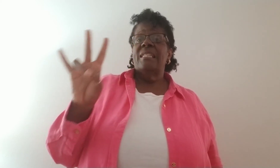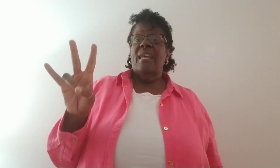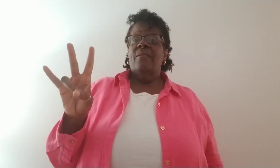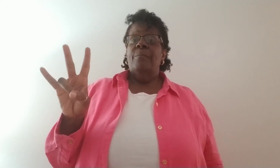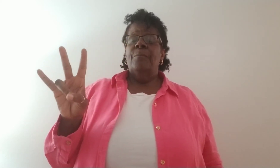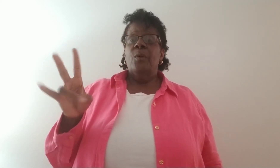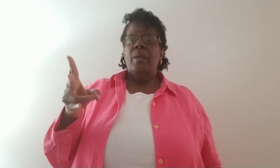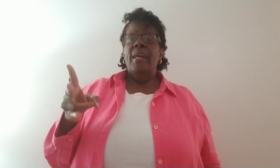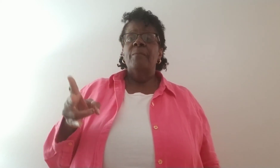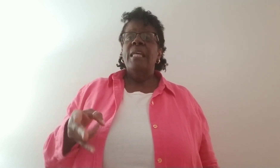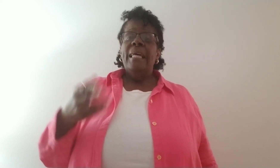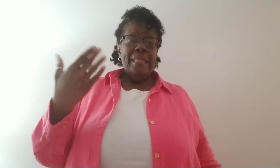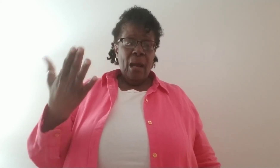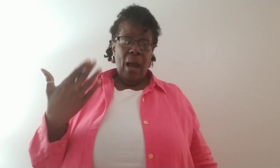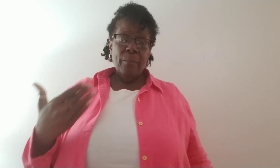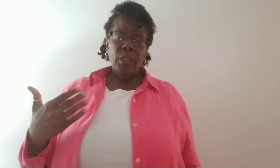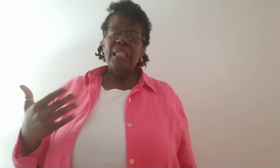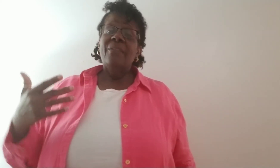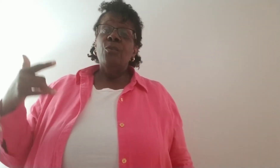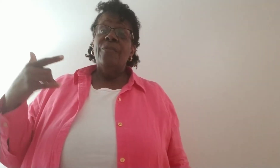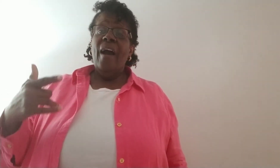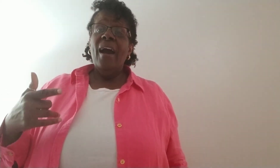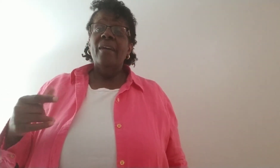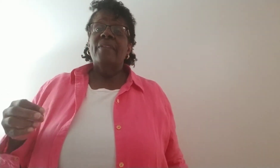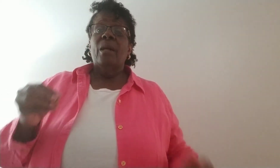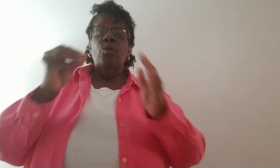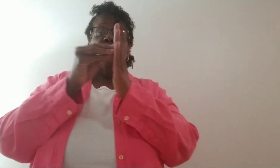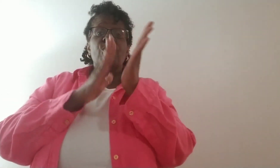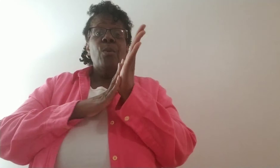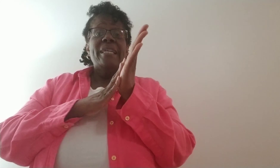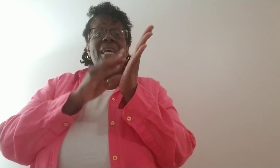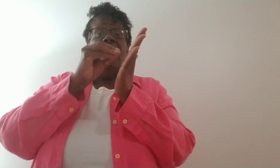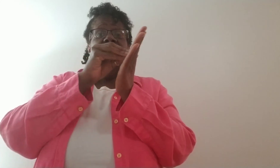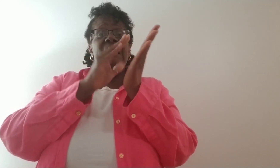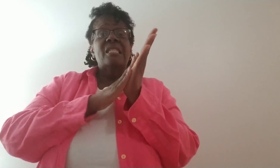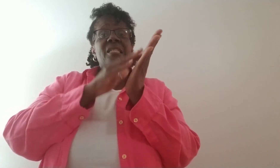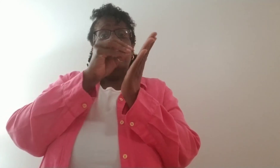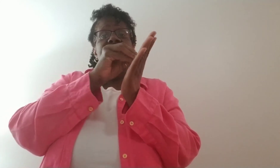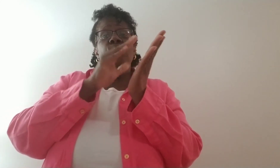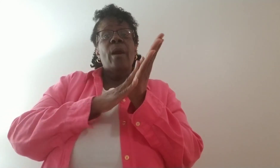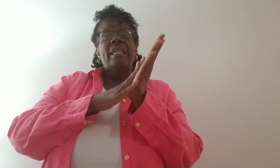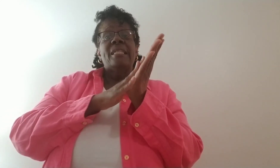627. Okay, now I'm going to give you five that I want you to write down. This is the sign for writing down.